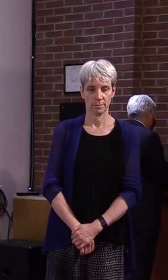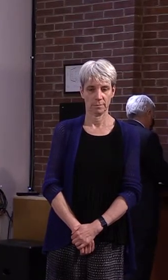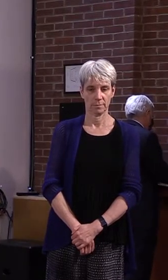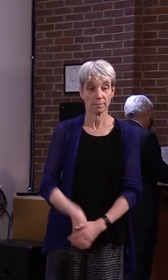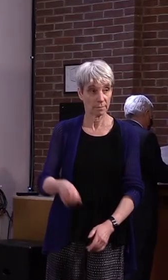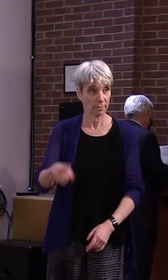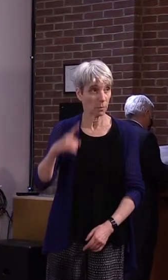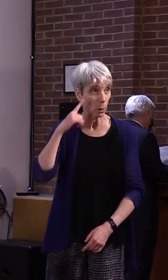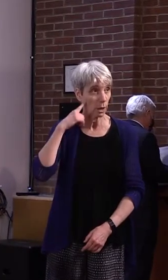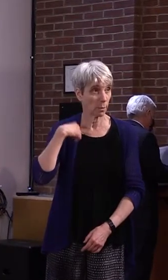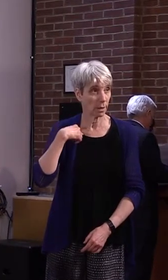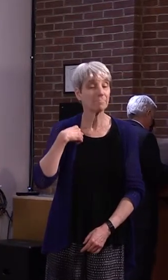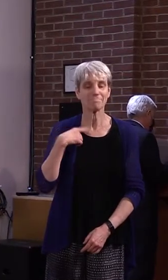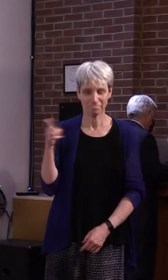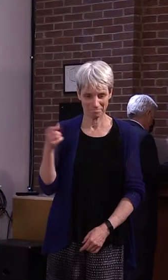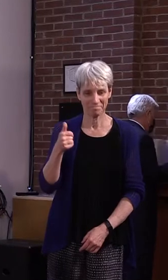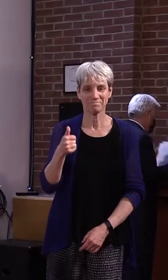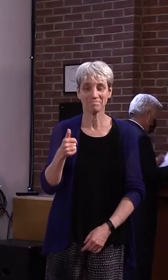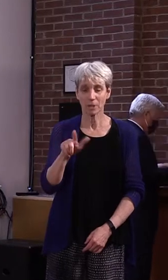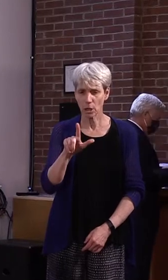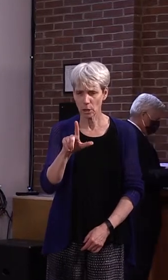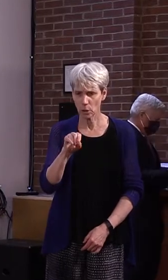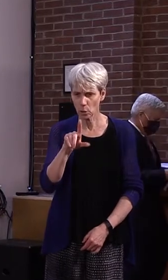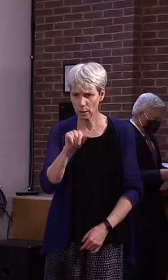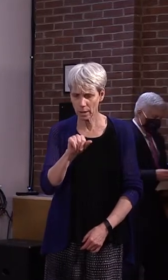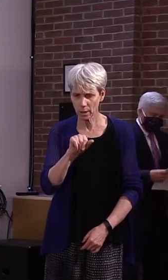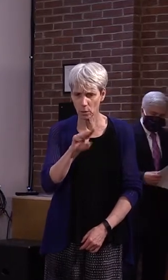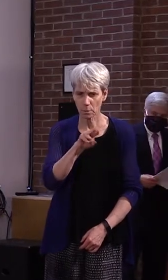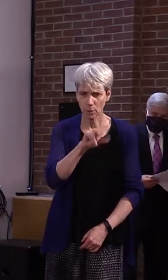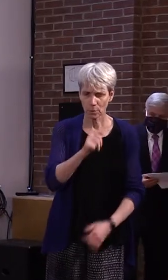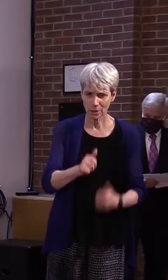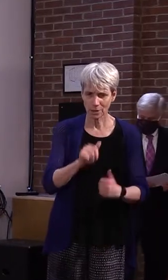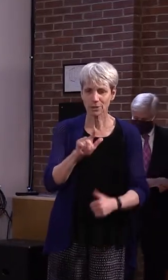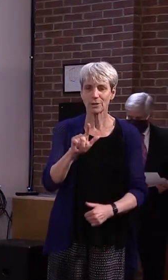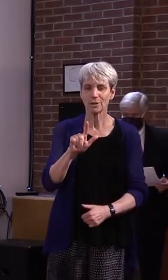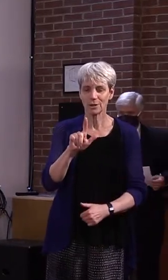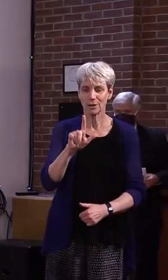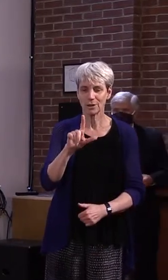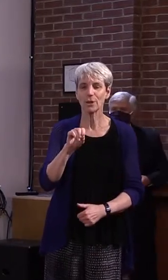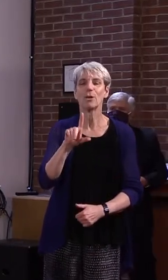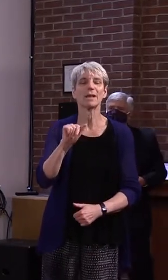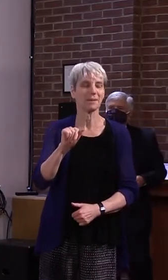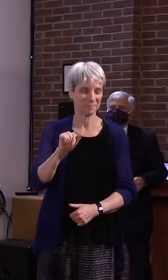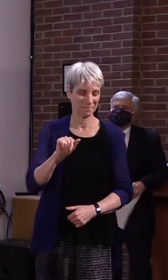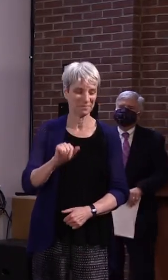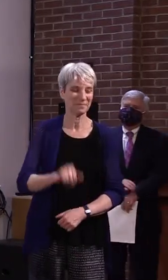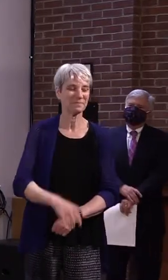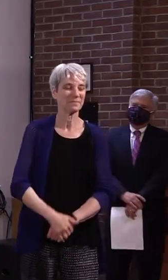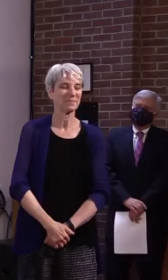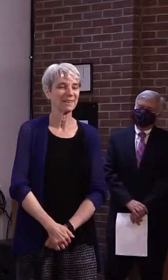Can you guys hear me? Is that you, Lola, or Mara? Yes, this is Lola.